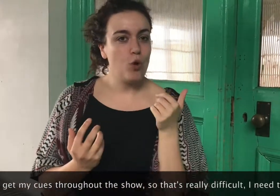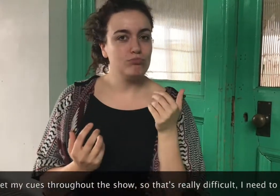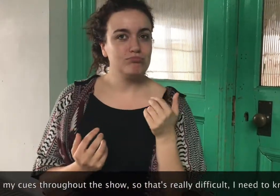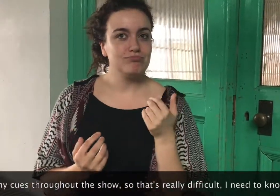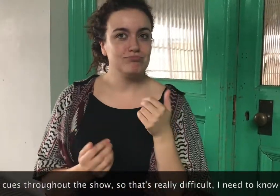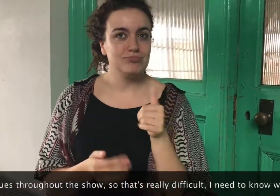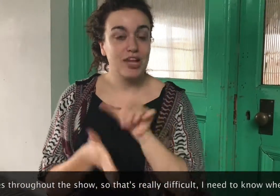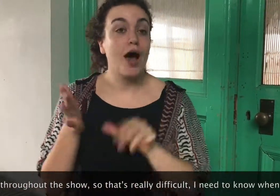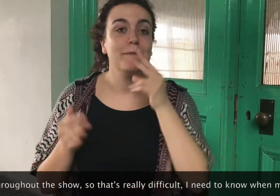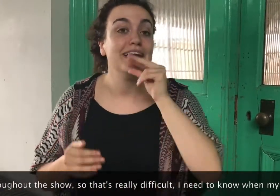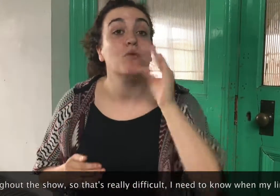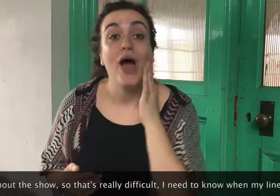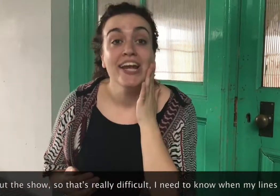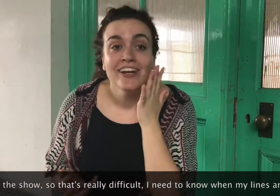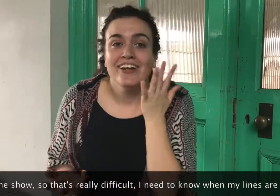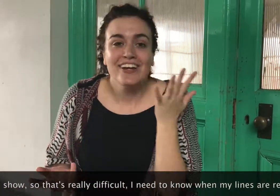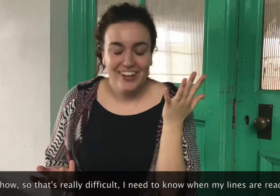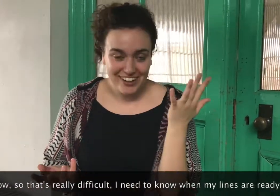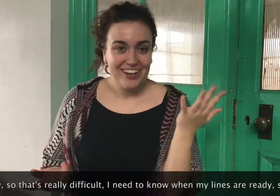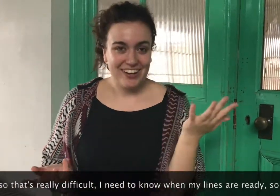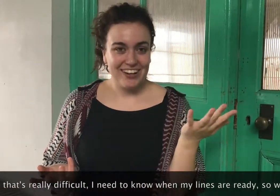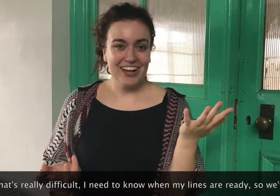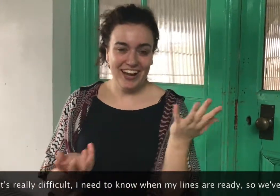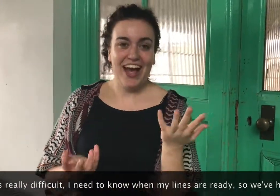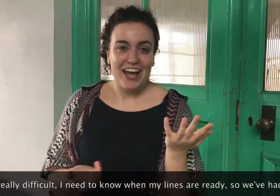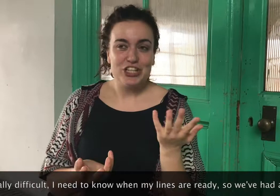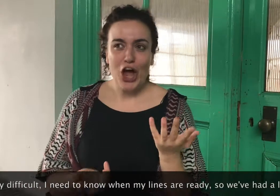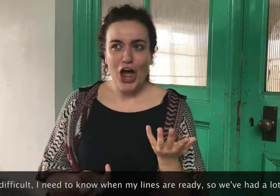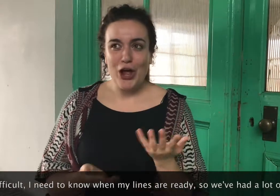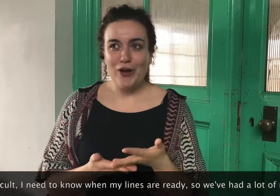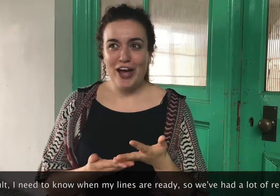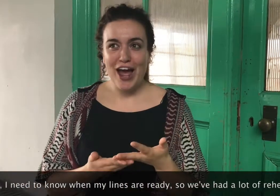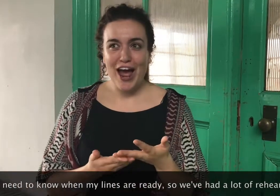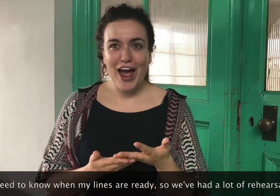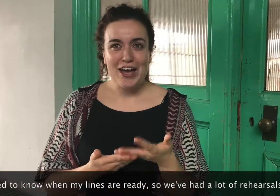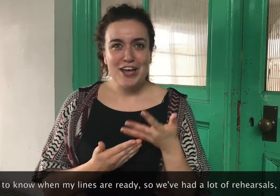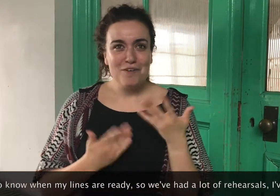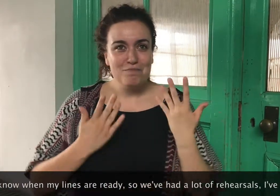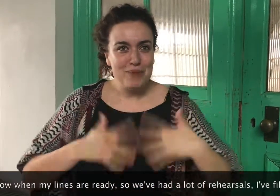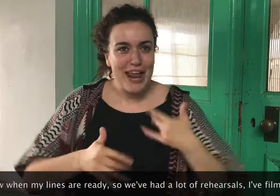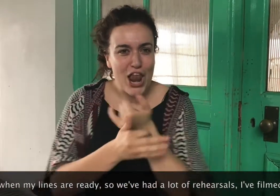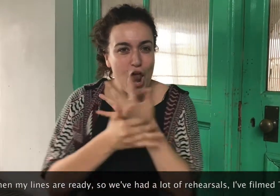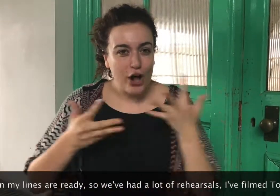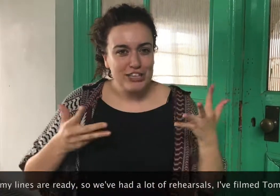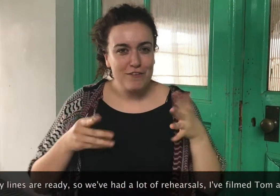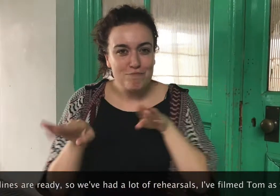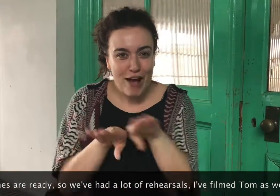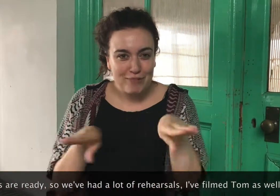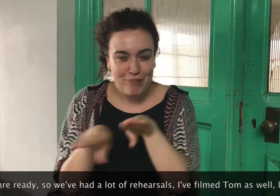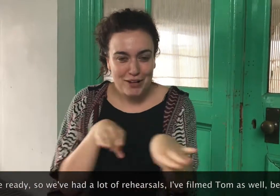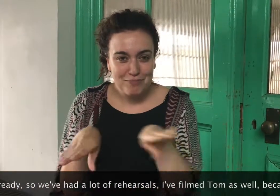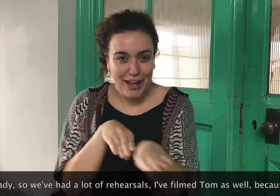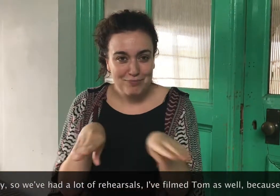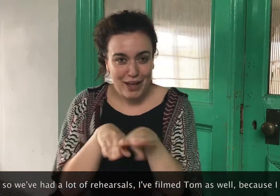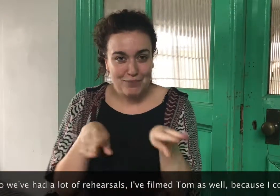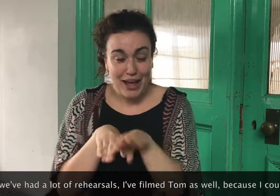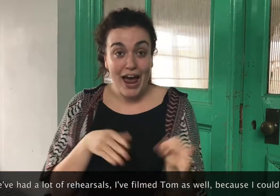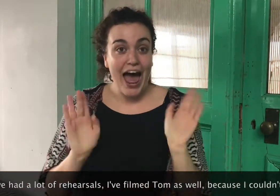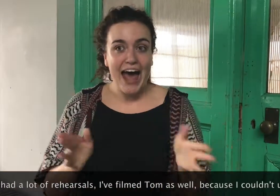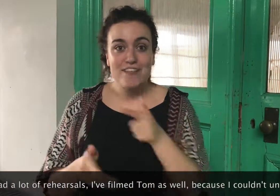show. That's really difficult. I need to know when my lines are ready. So we've had a lot